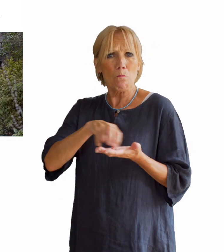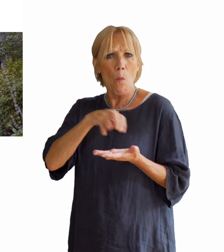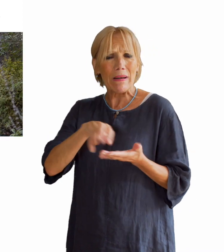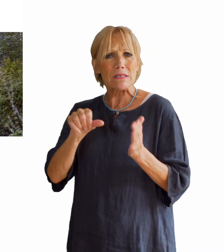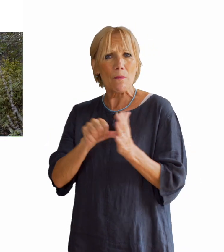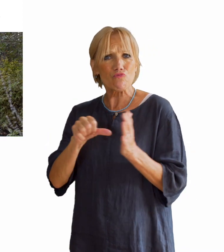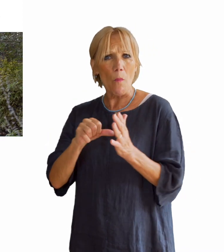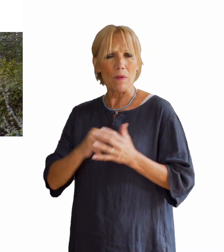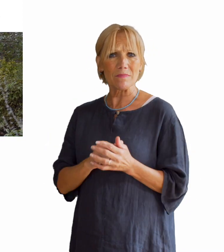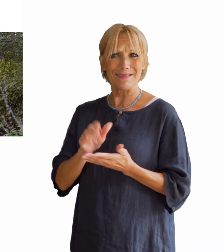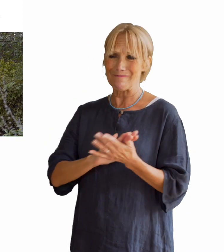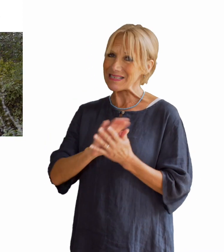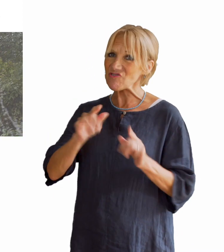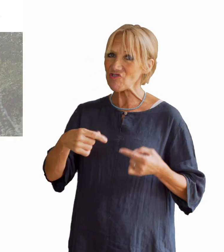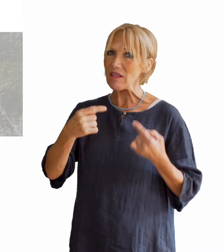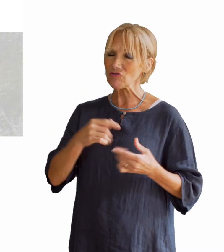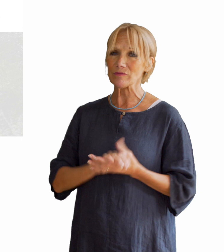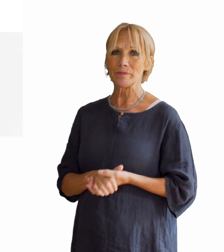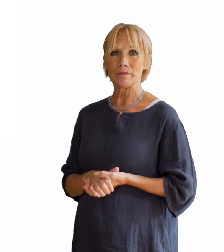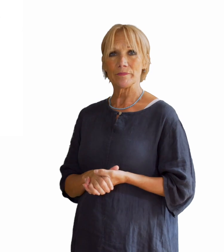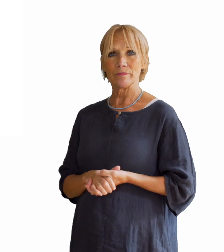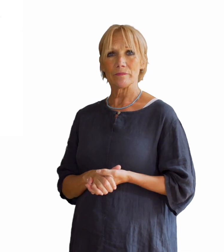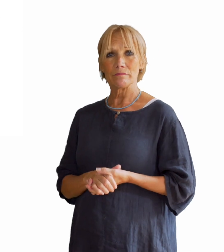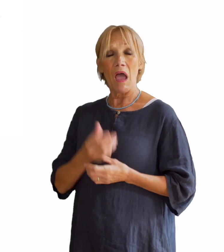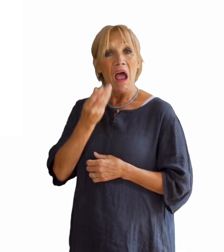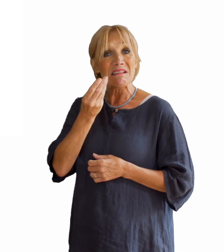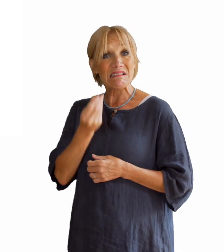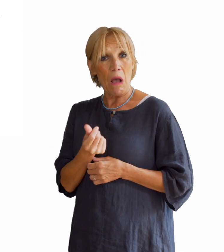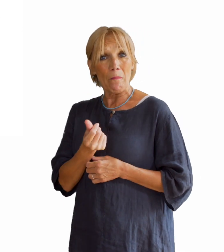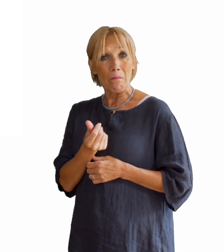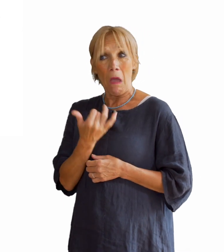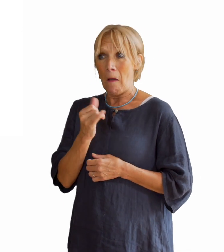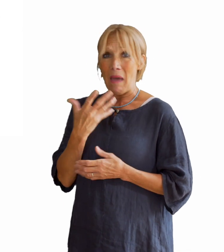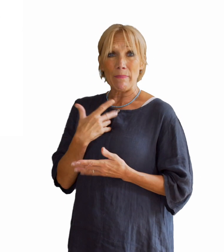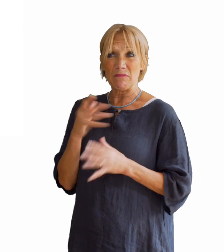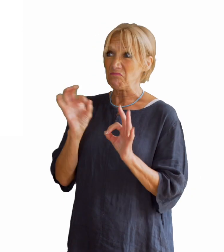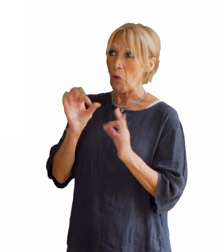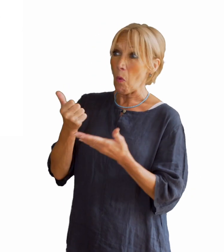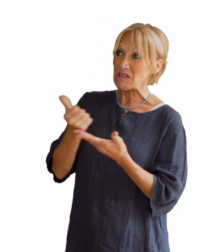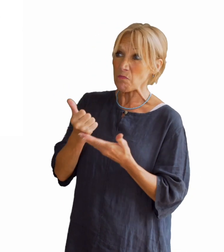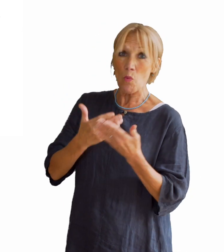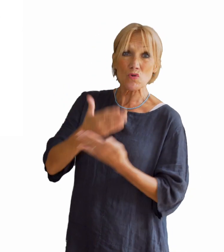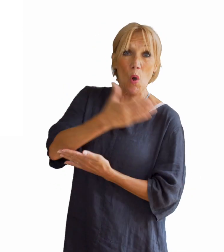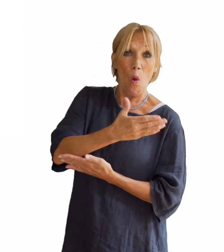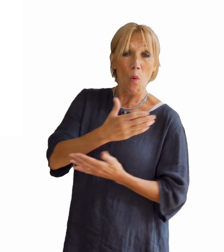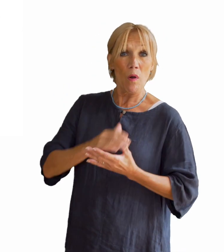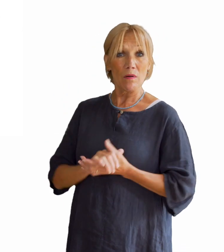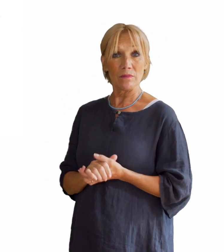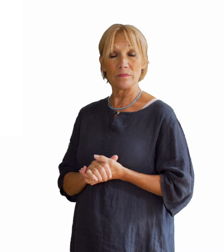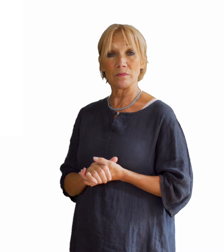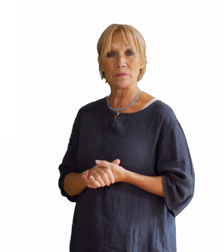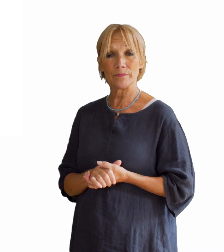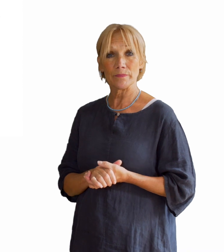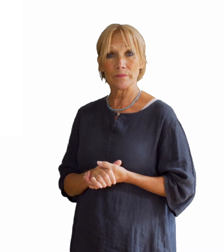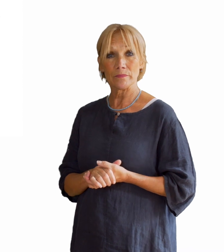which can make things even more challenging. Some people may not have anyone who can support them to get out to somewhere like a meeting